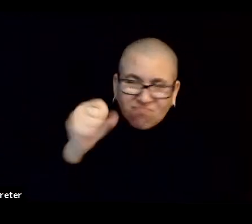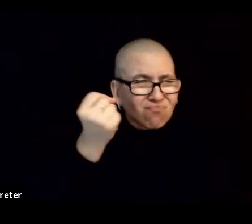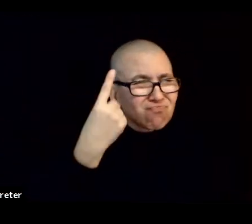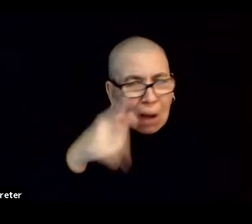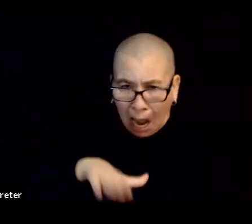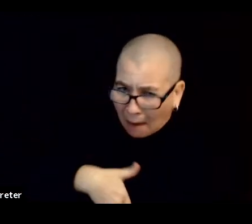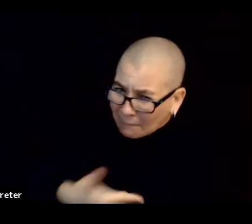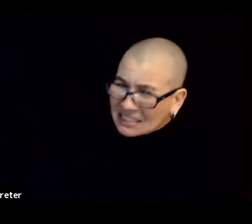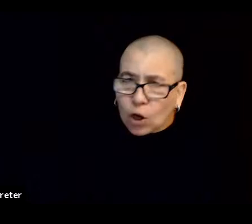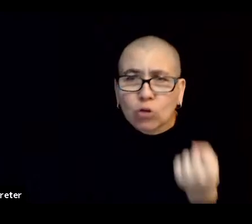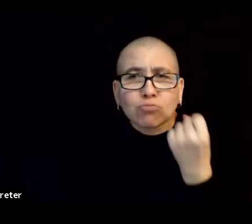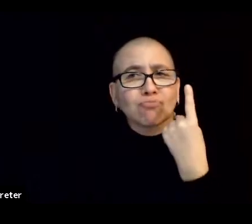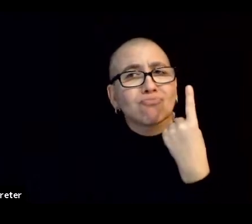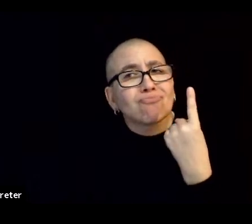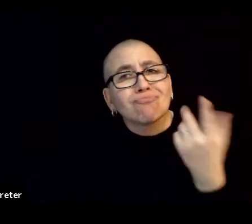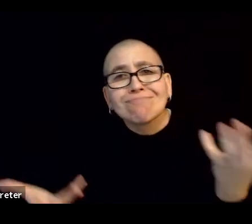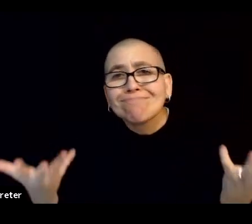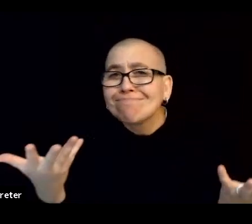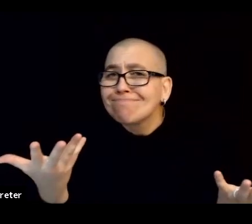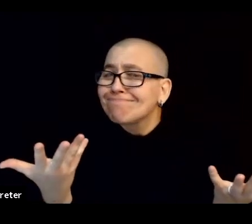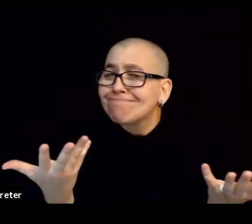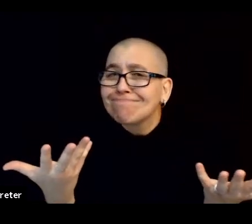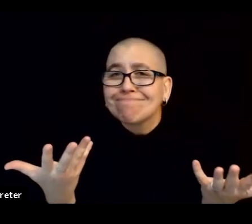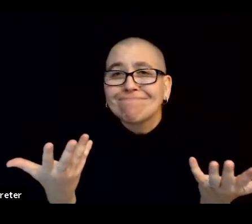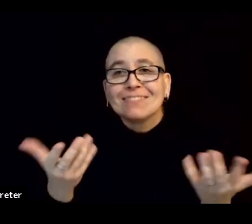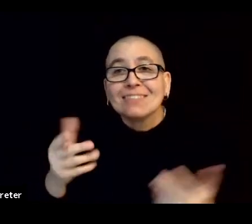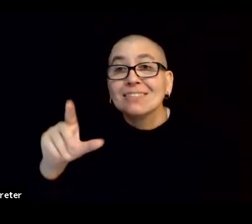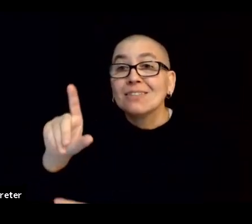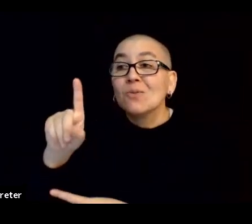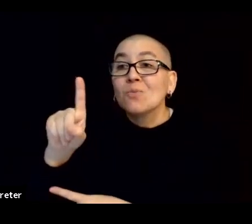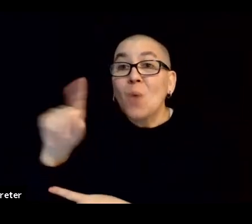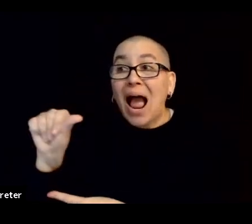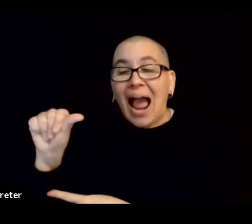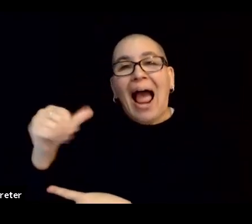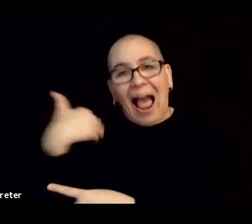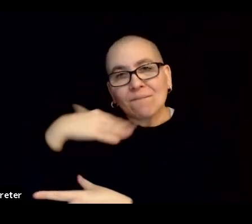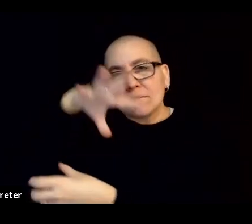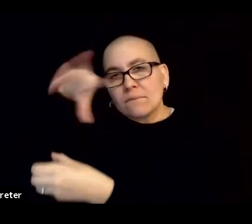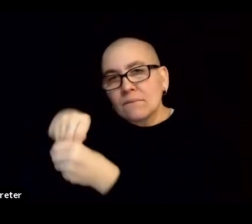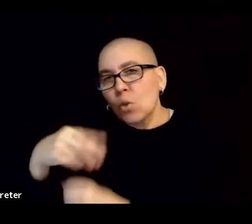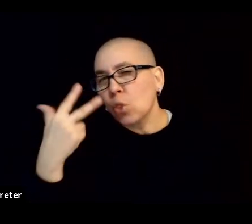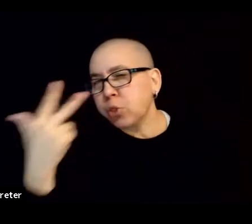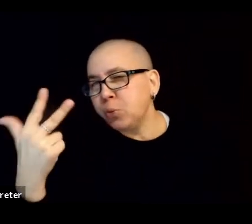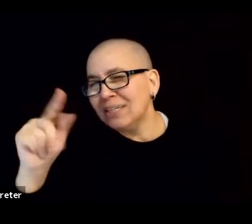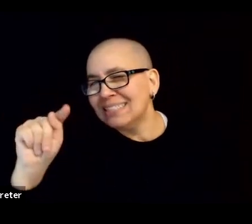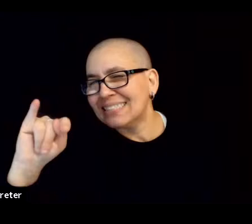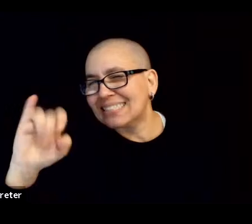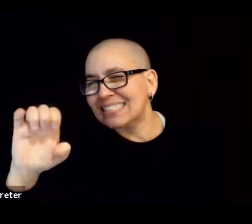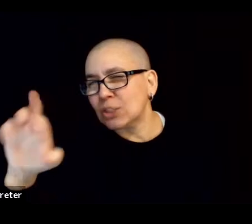being prioritized. But we are in a tough position because there's an expectation